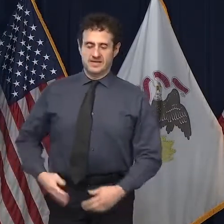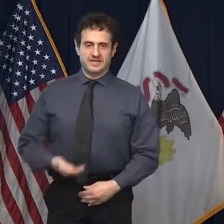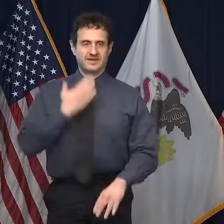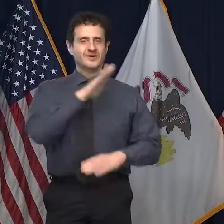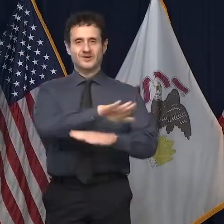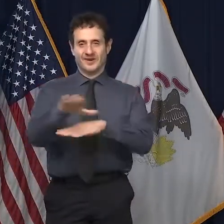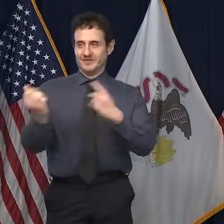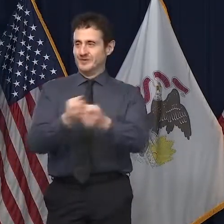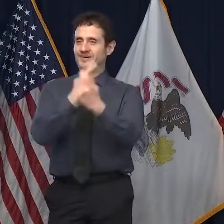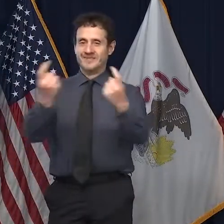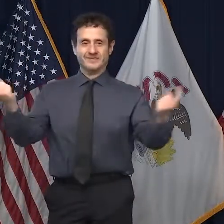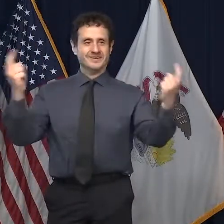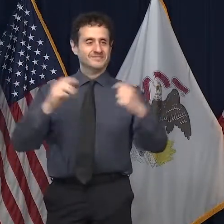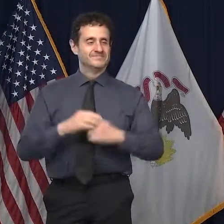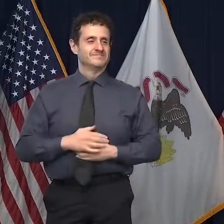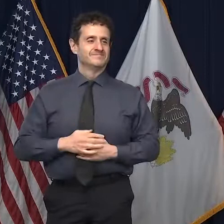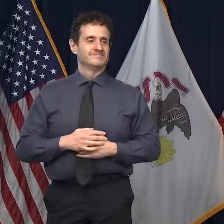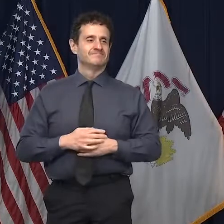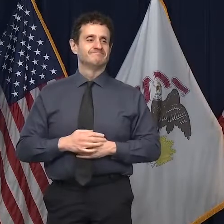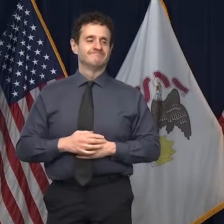Good afternoon, everyone.